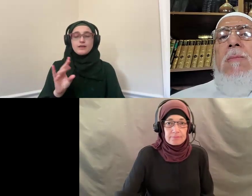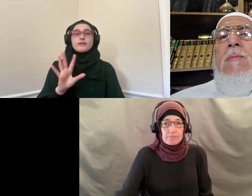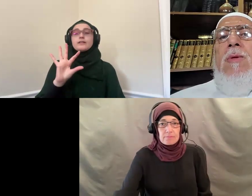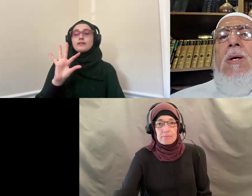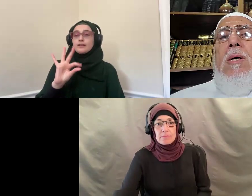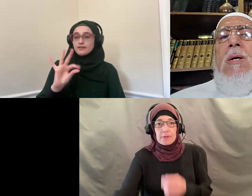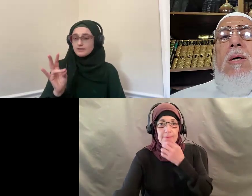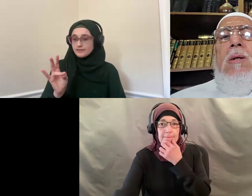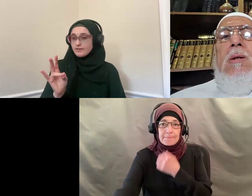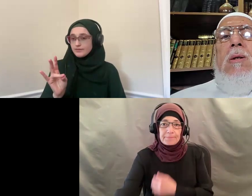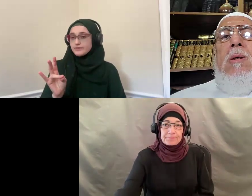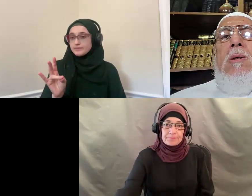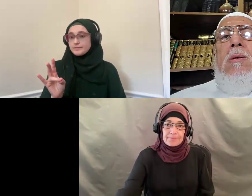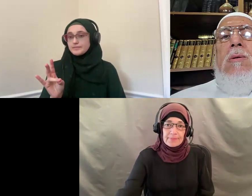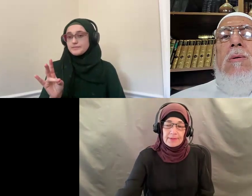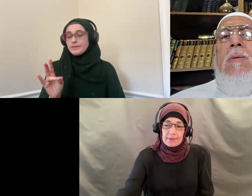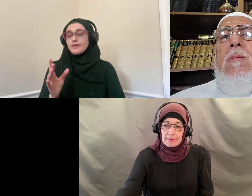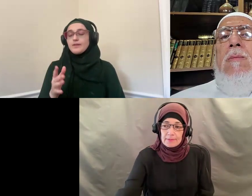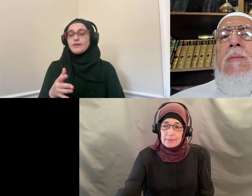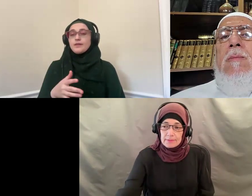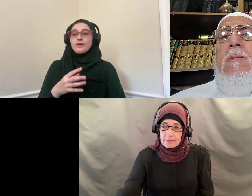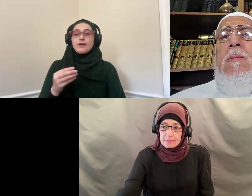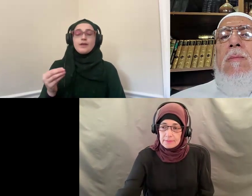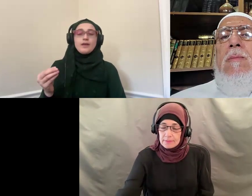97, and